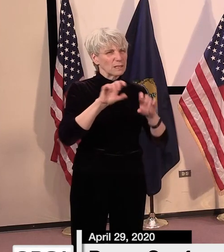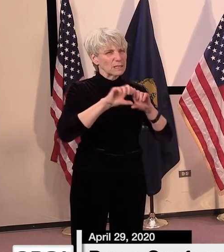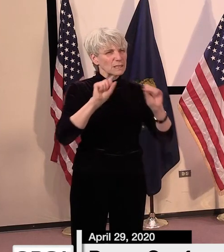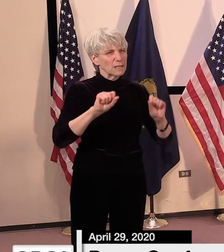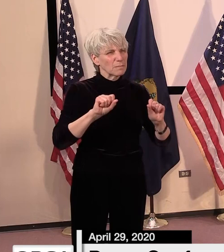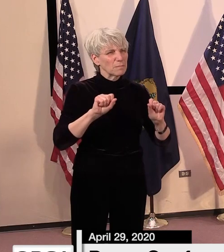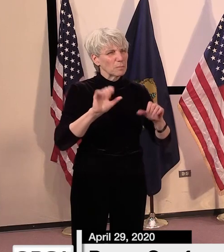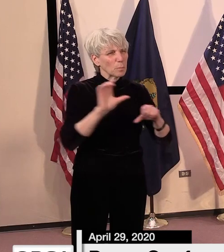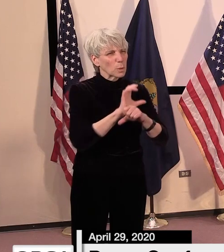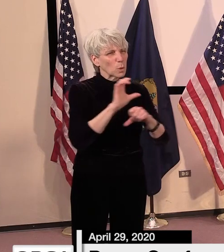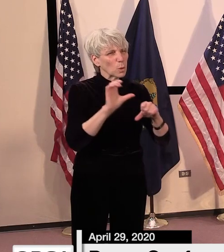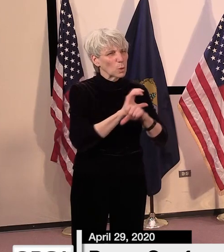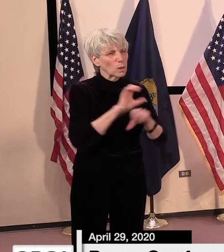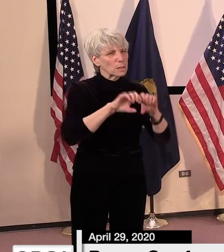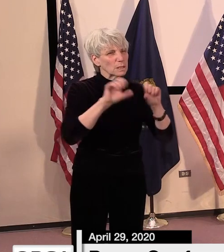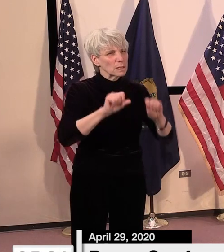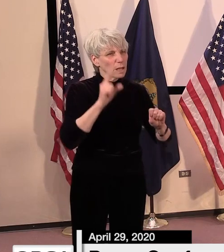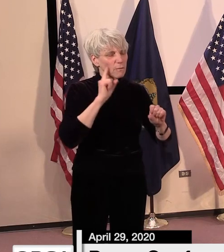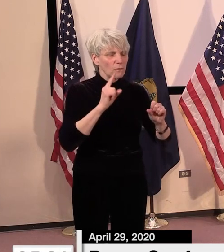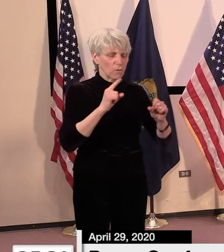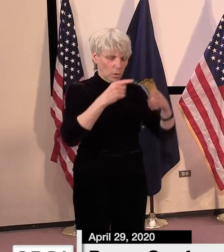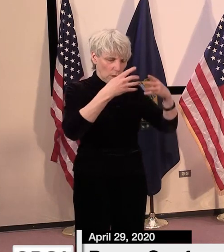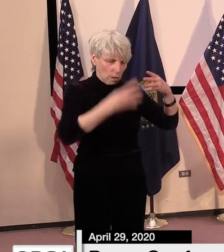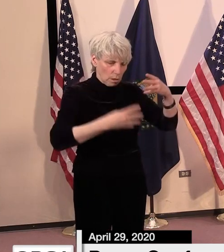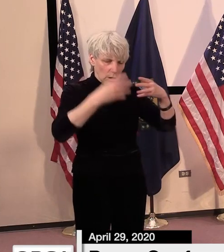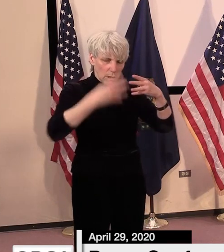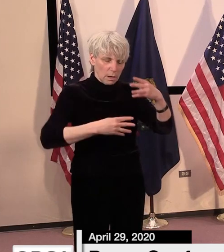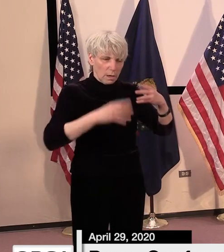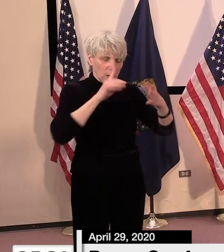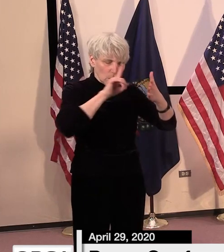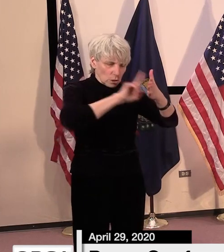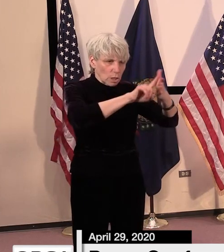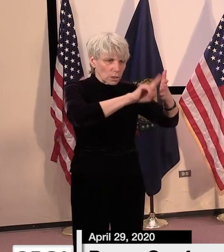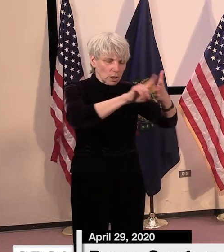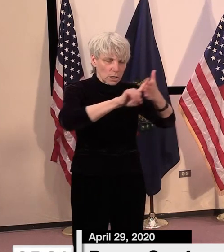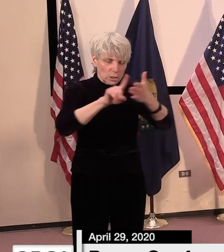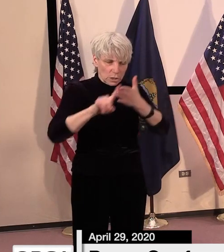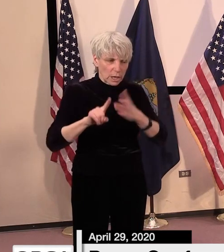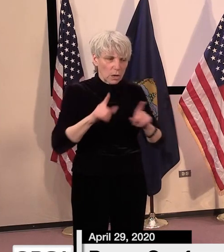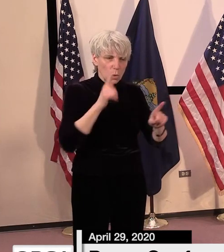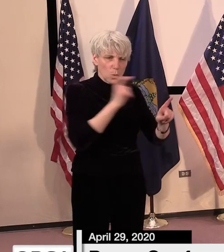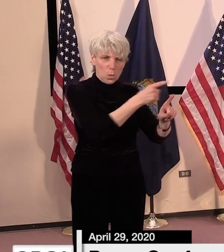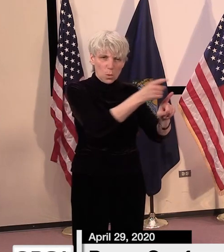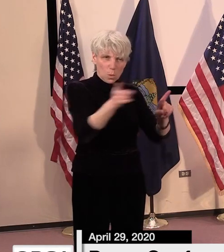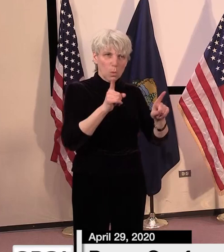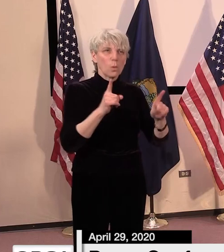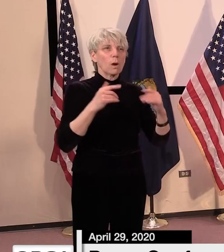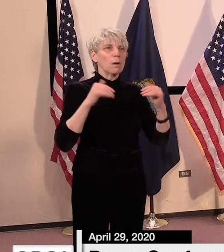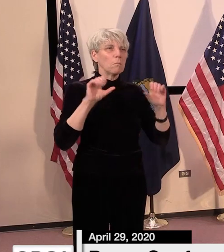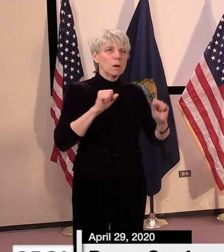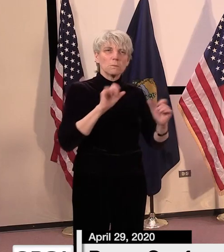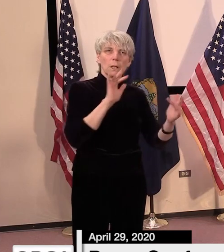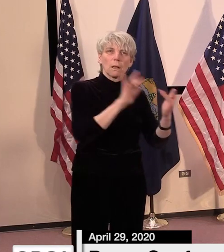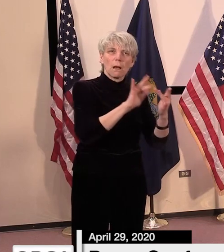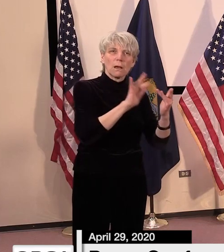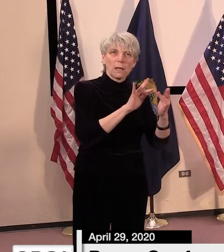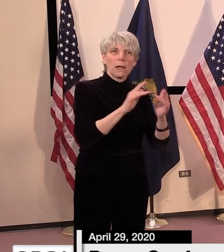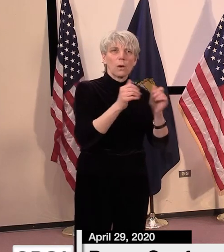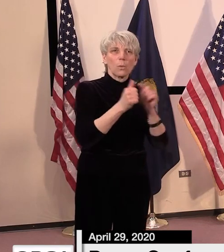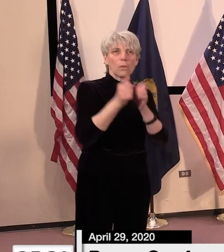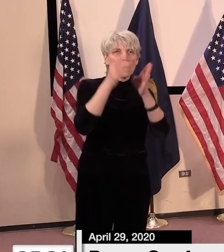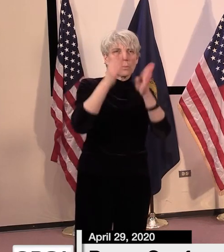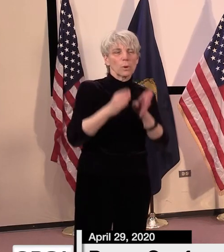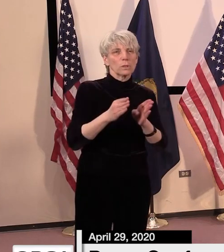and how this is being done to also protect the sort of privacy and confidentiality of